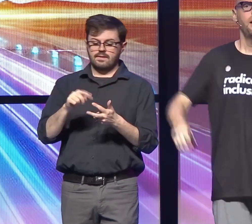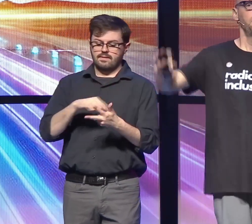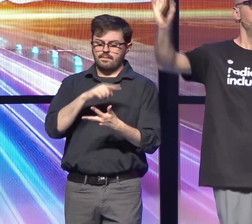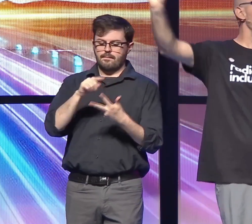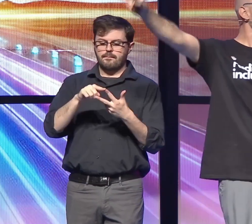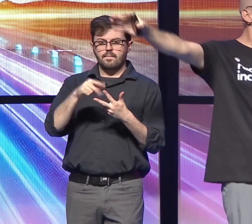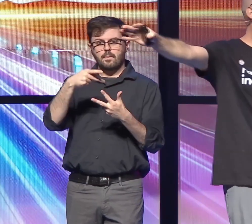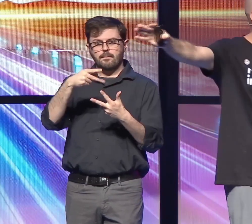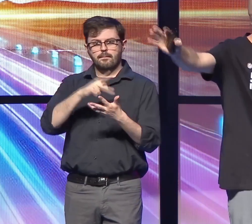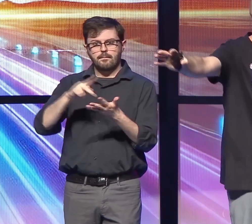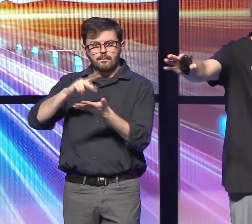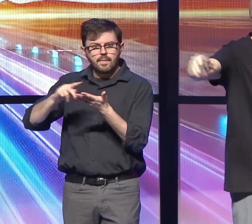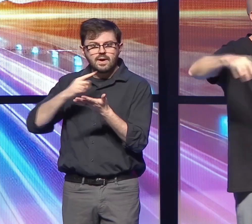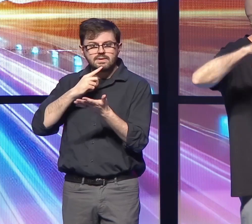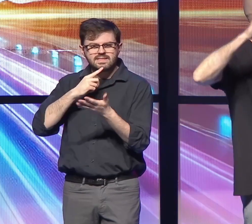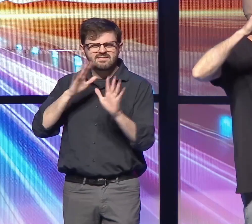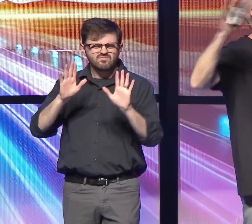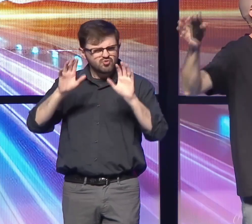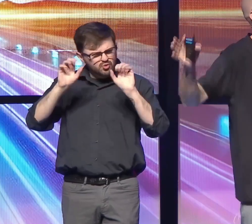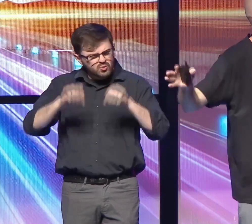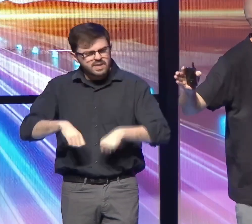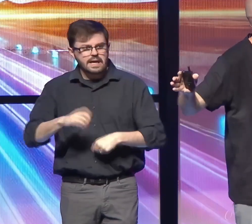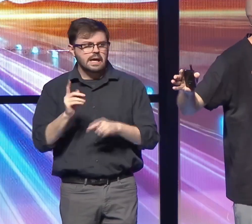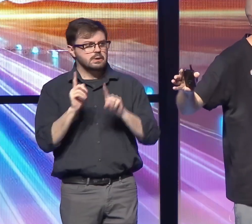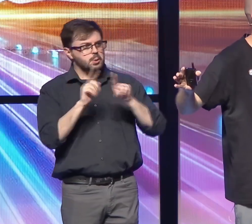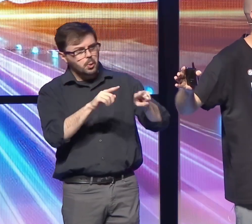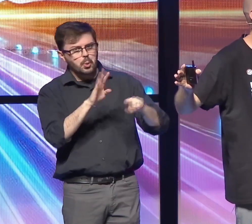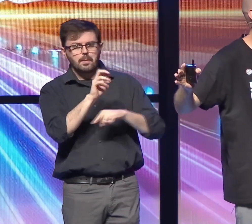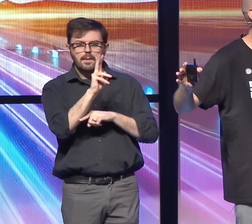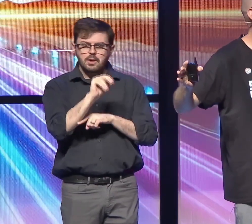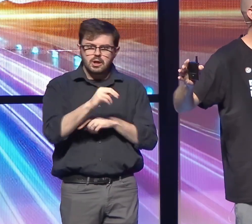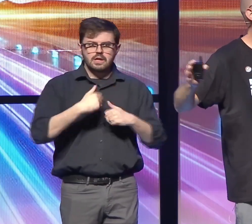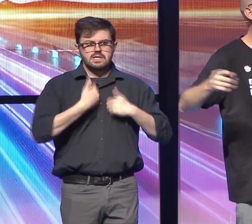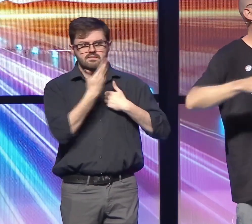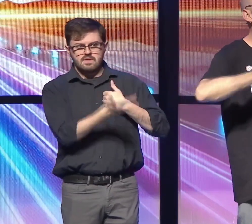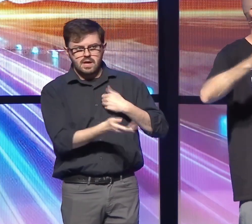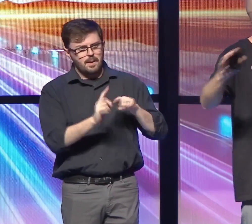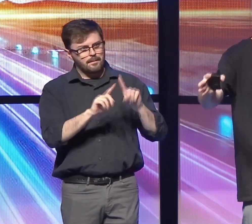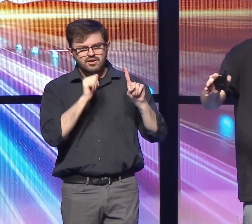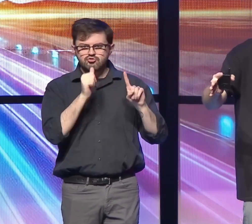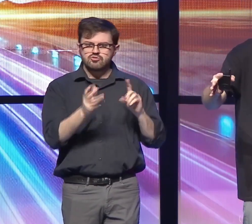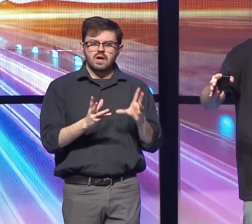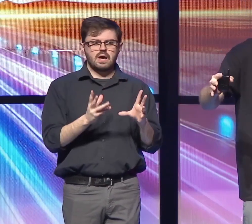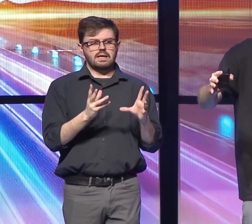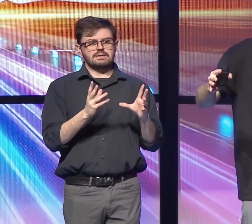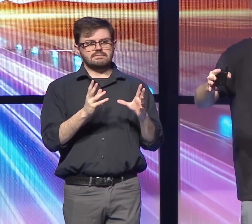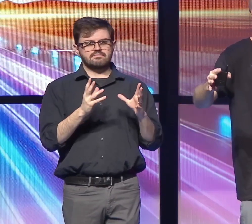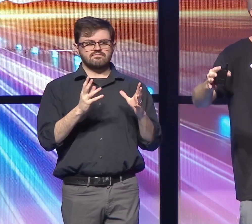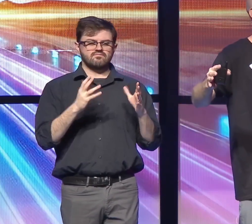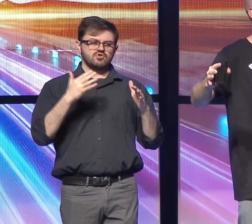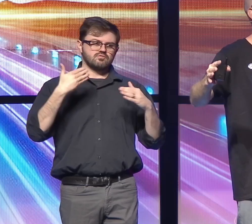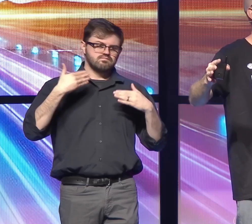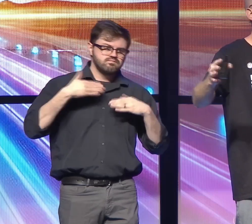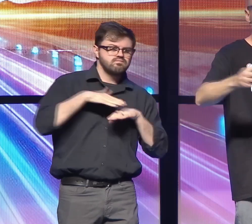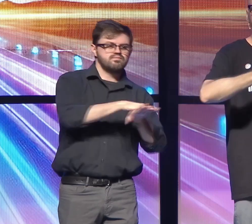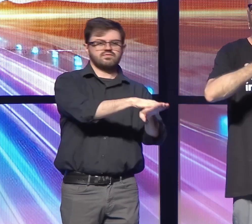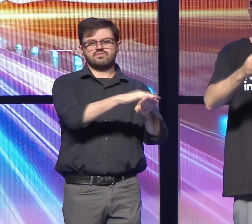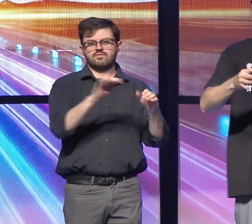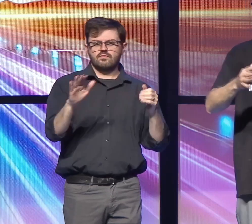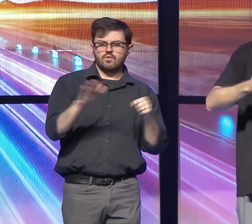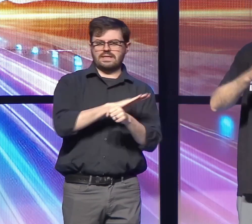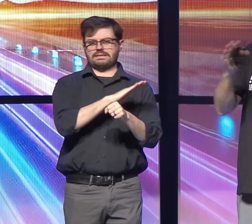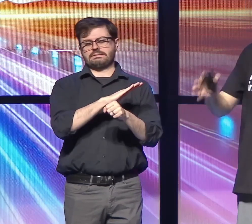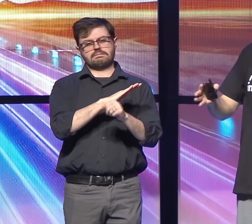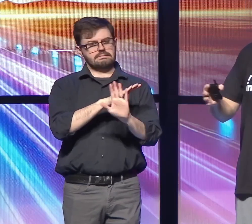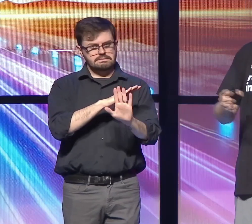says, be in Babylon, but not of Babylon. Like, be in it. God, and